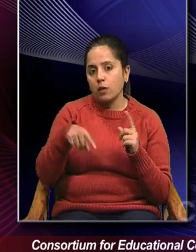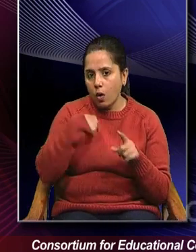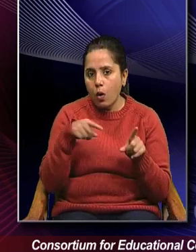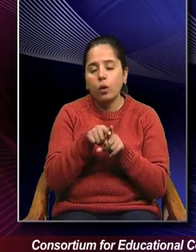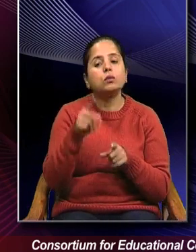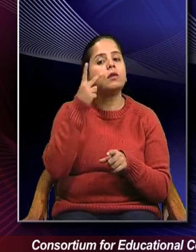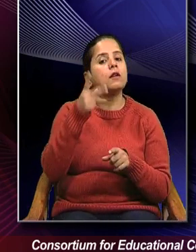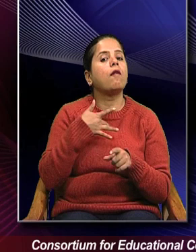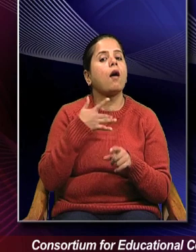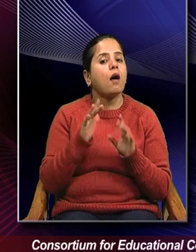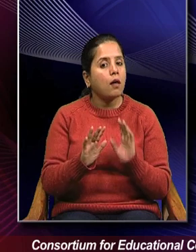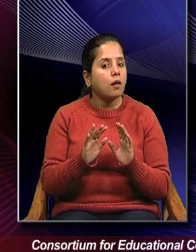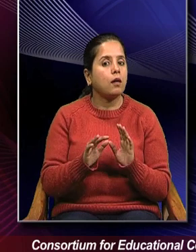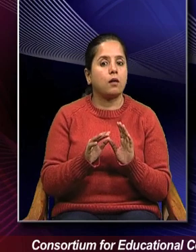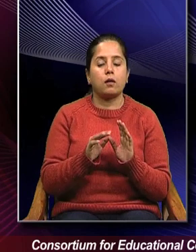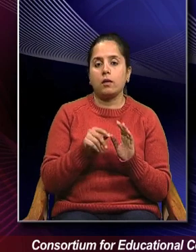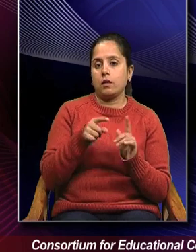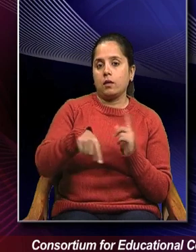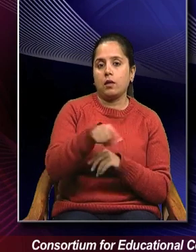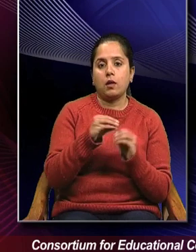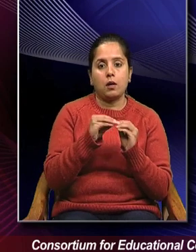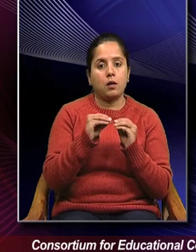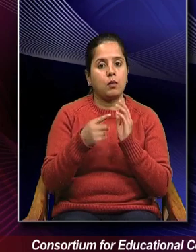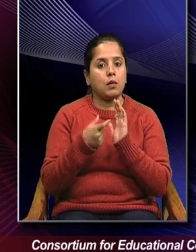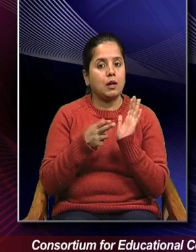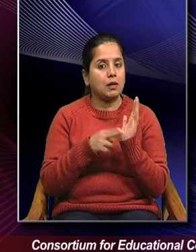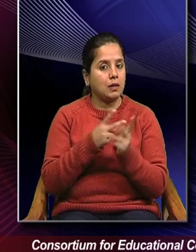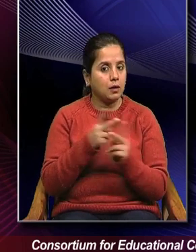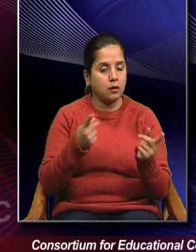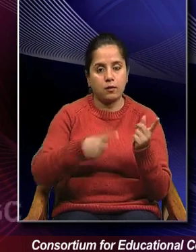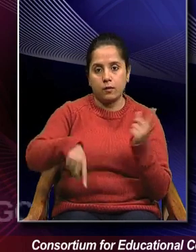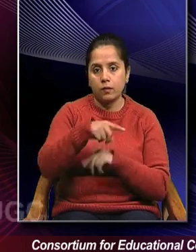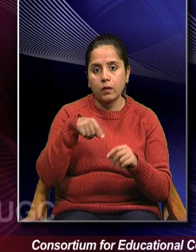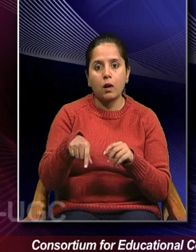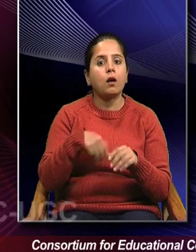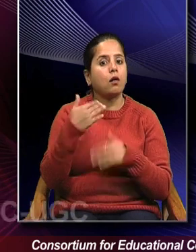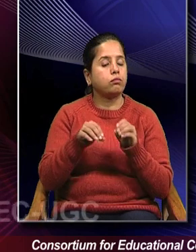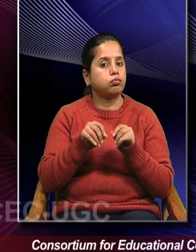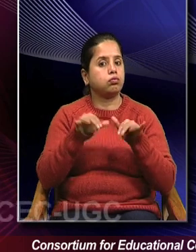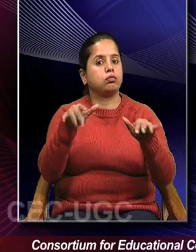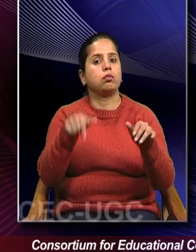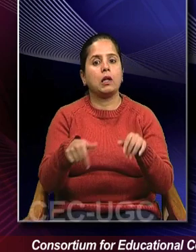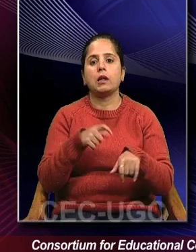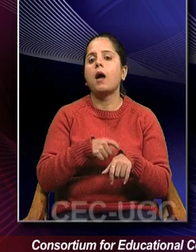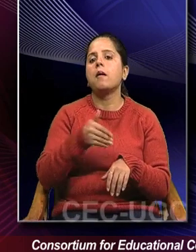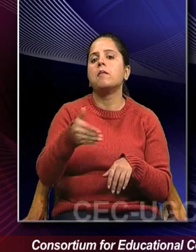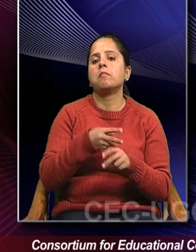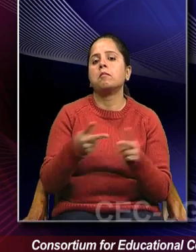see that how British industries, they were also thriving at this point of